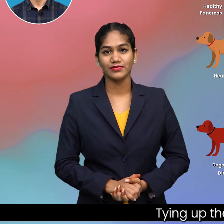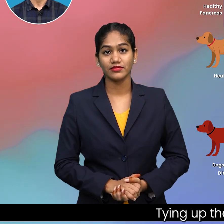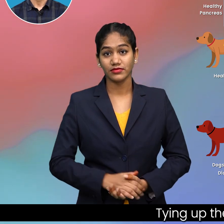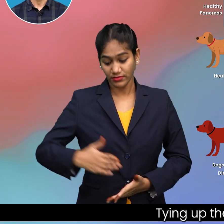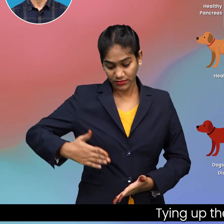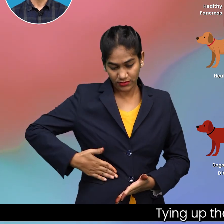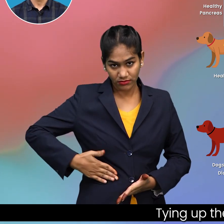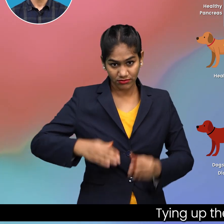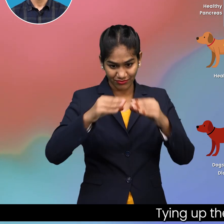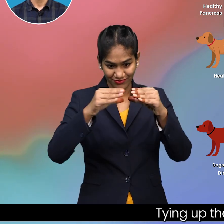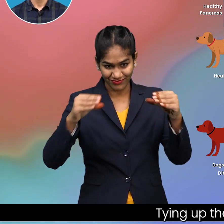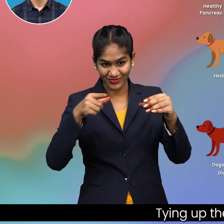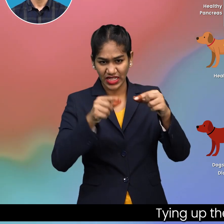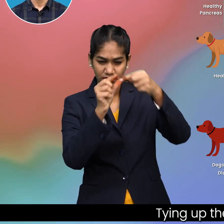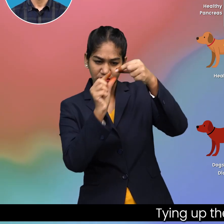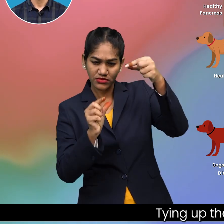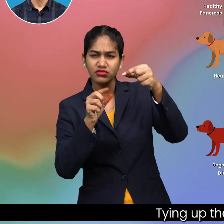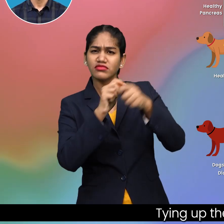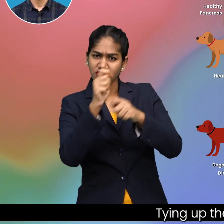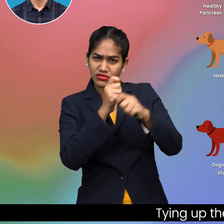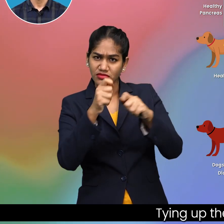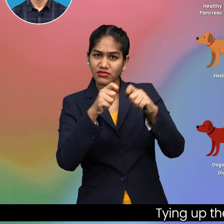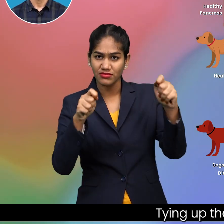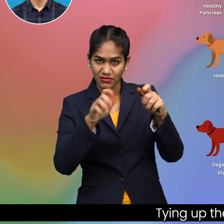Tying up the pancreatic duct